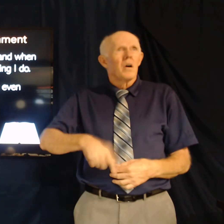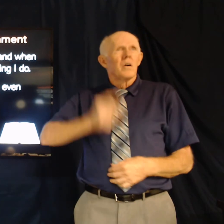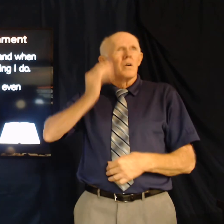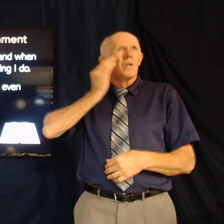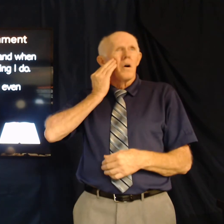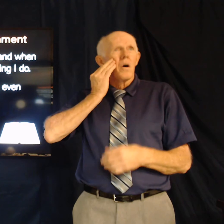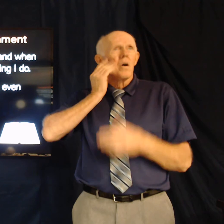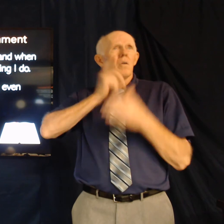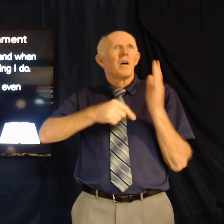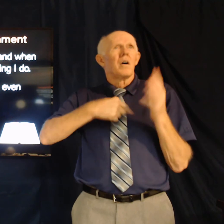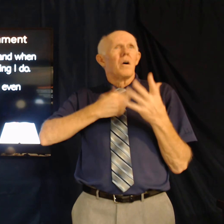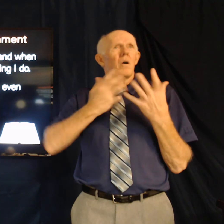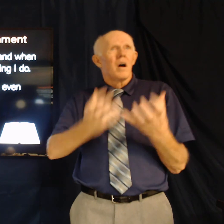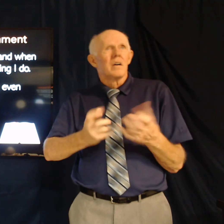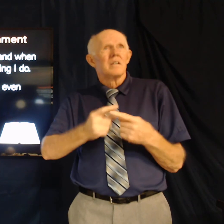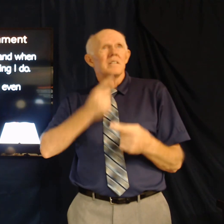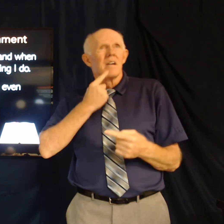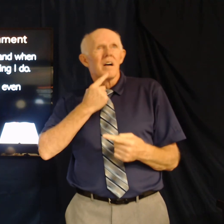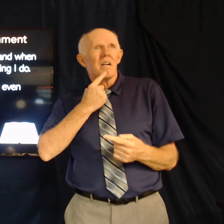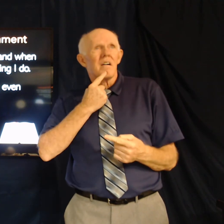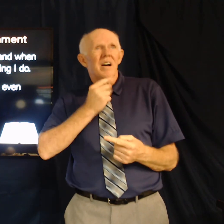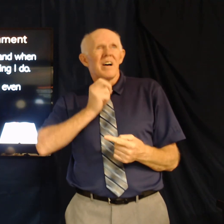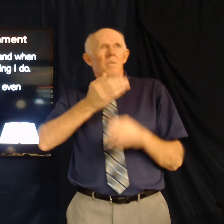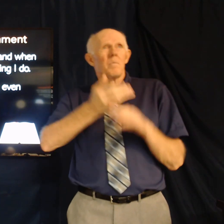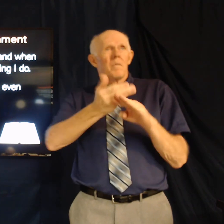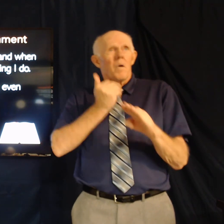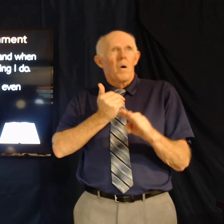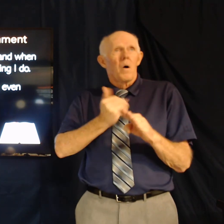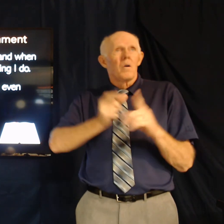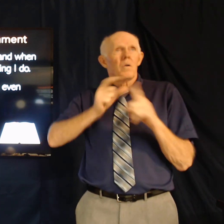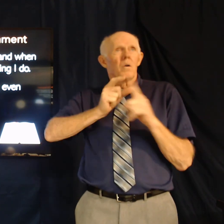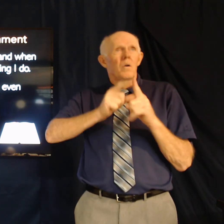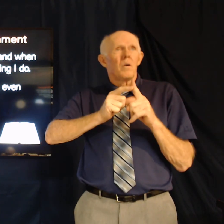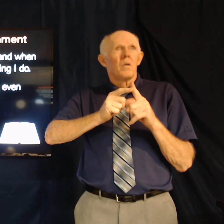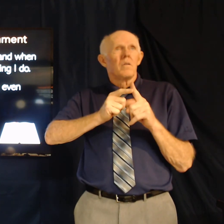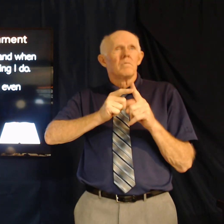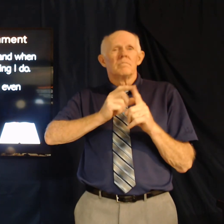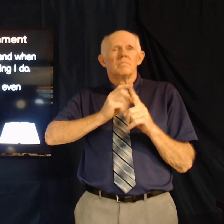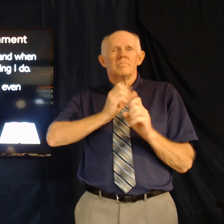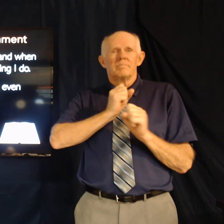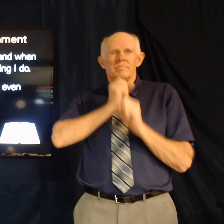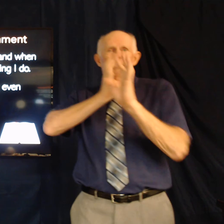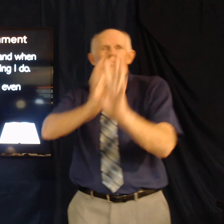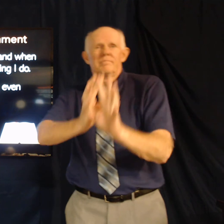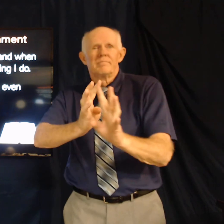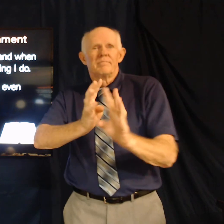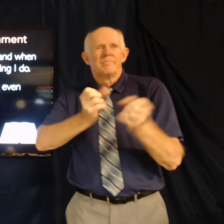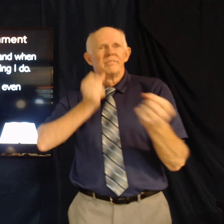Lord, you know what I want to say even before the words leave my mouth.